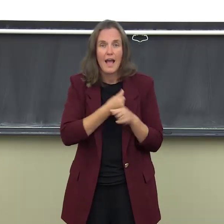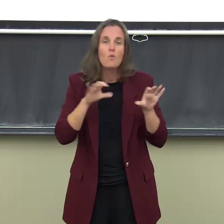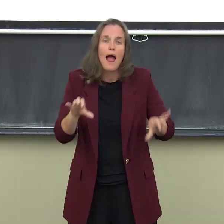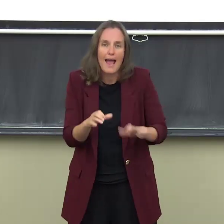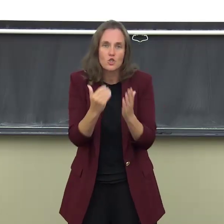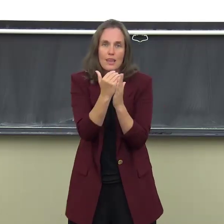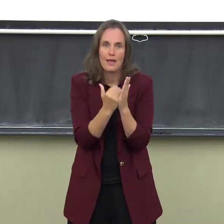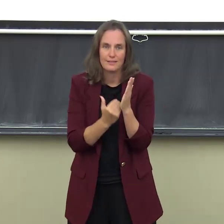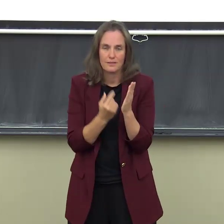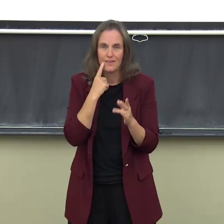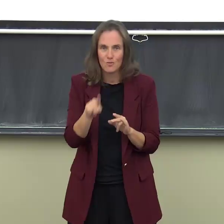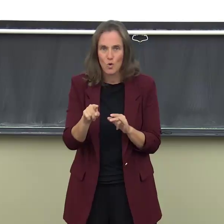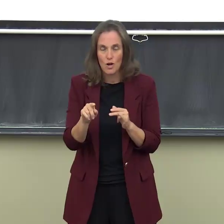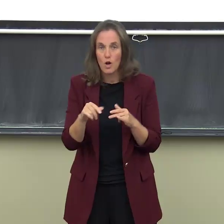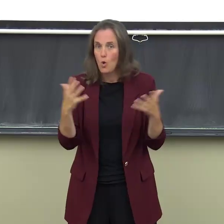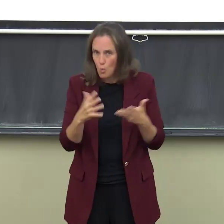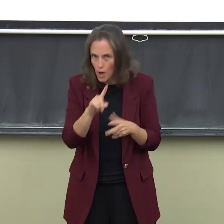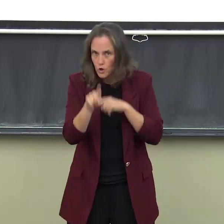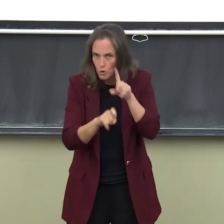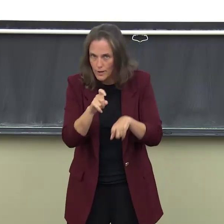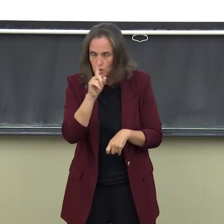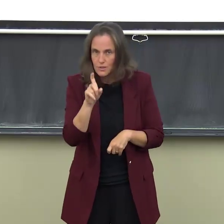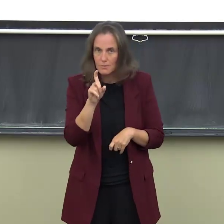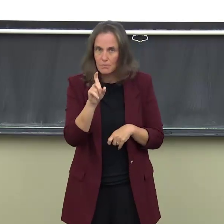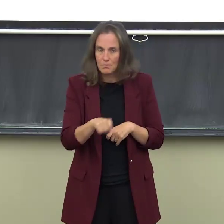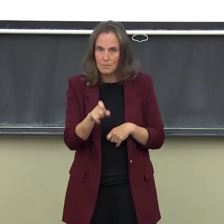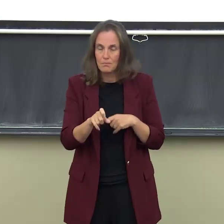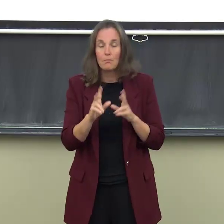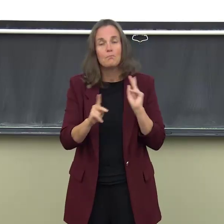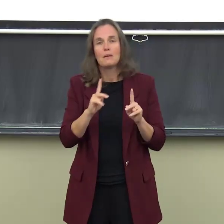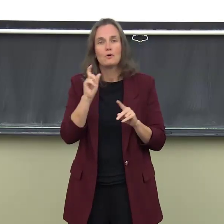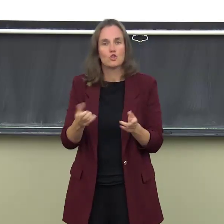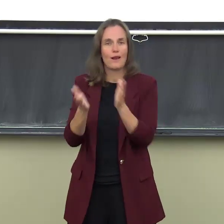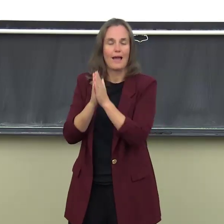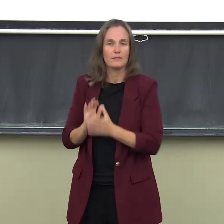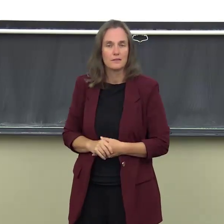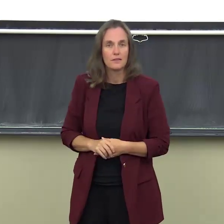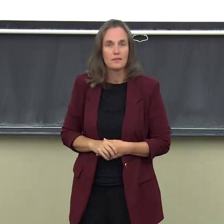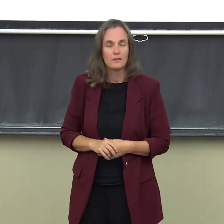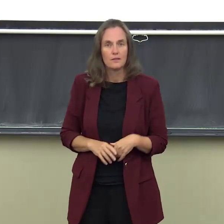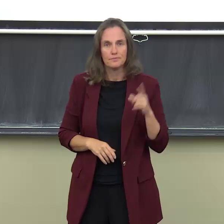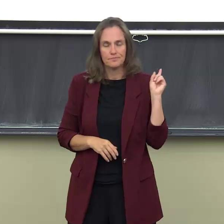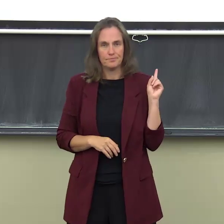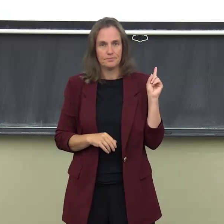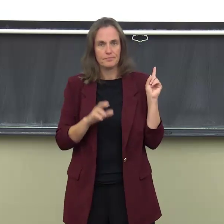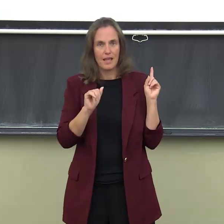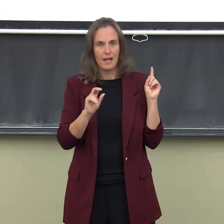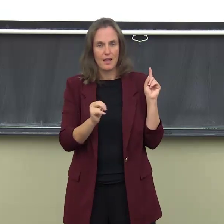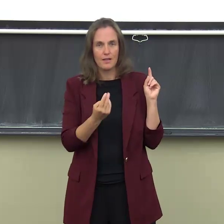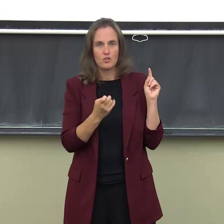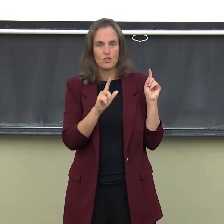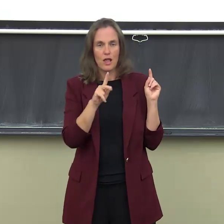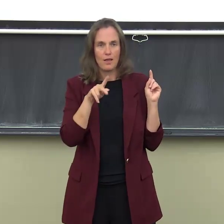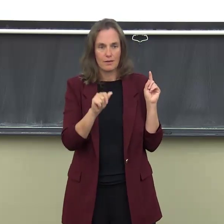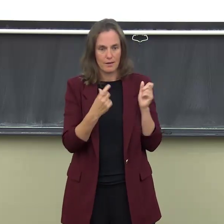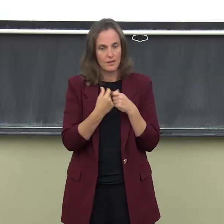action list. What are the questions that people should be asking? I think what I would like to offer there is, I don't know who framed